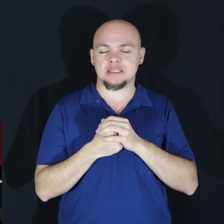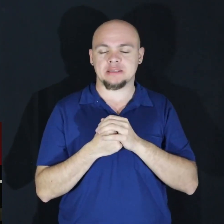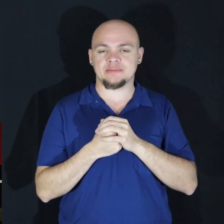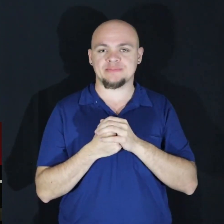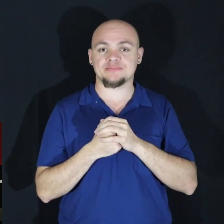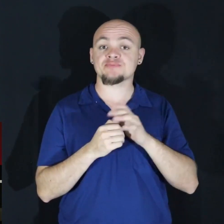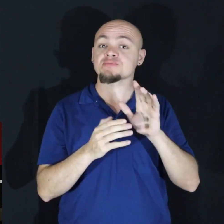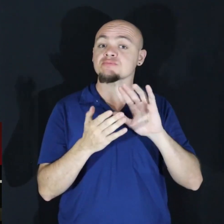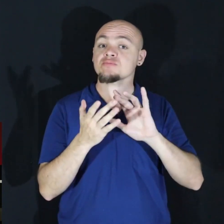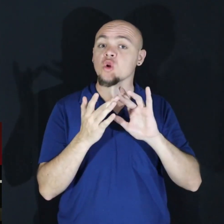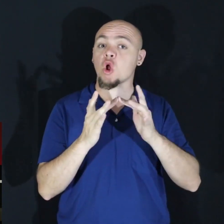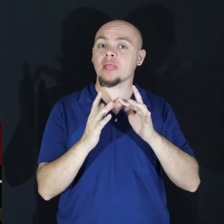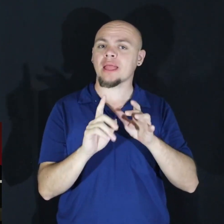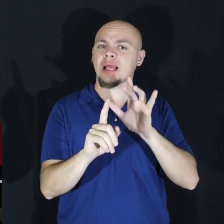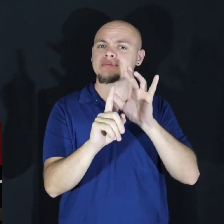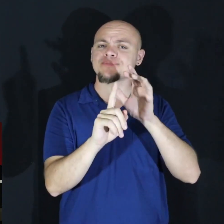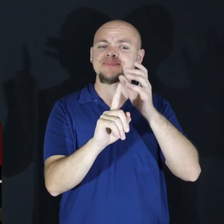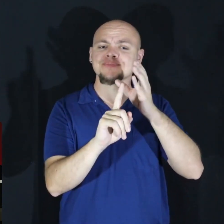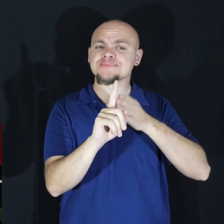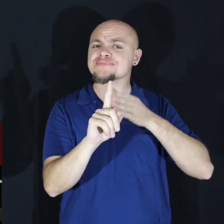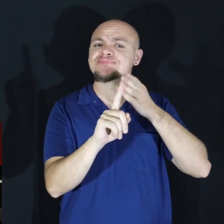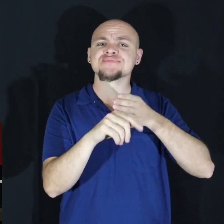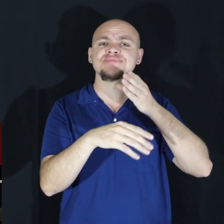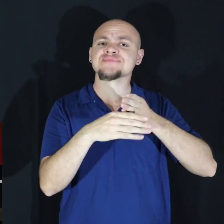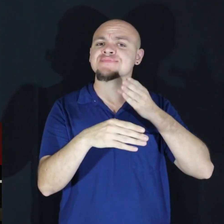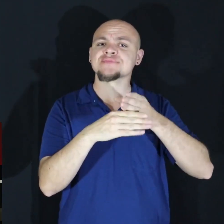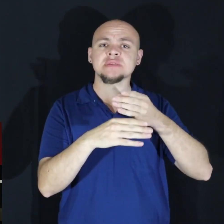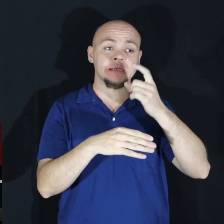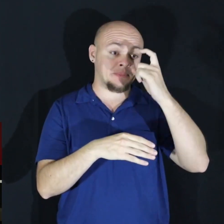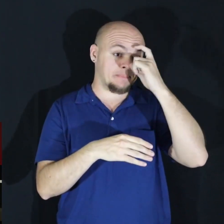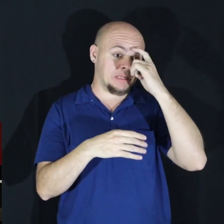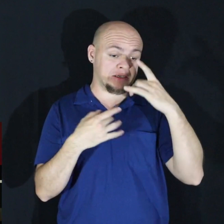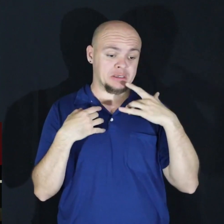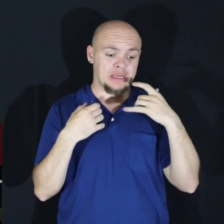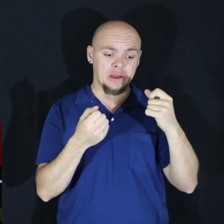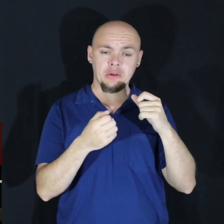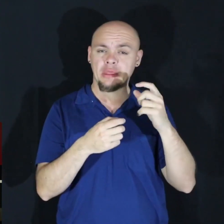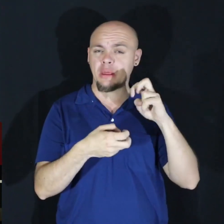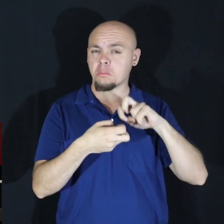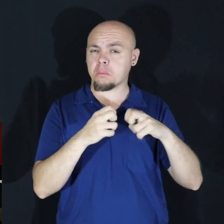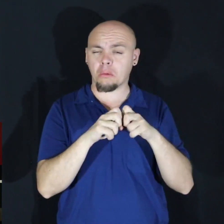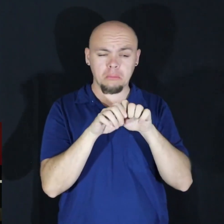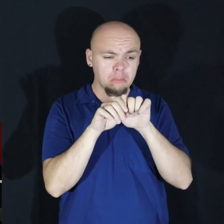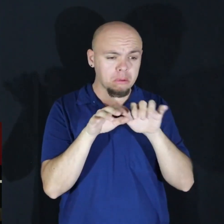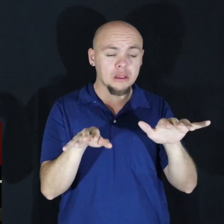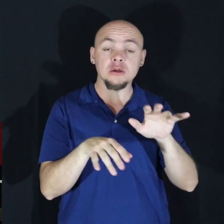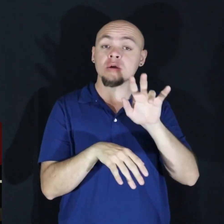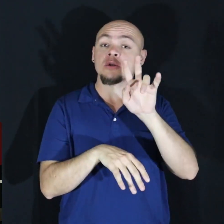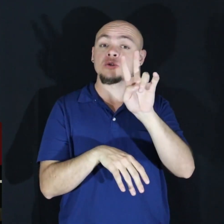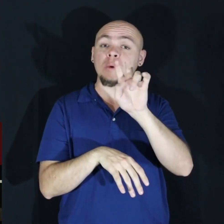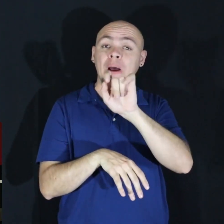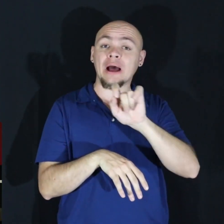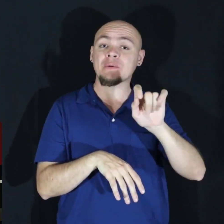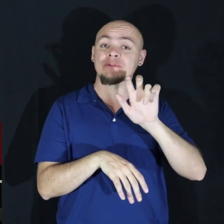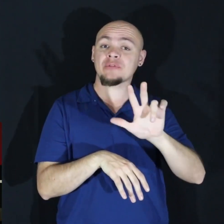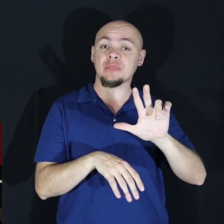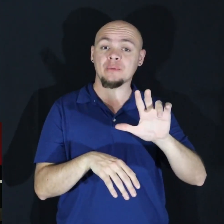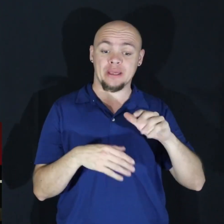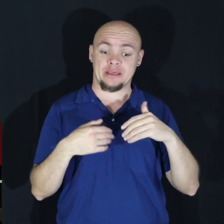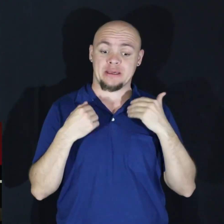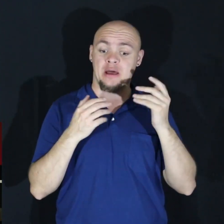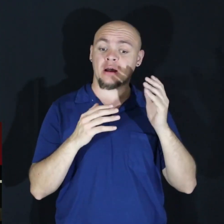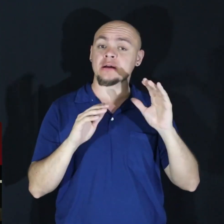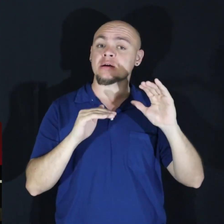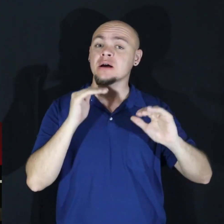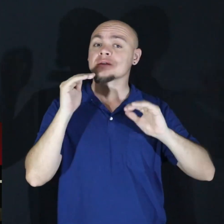Online harassment has turned into a mental health epidemic. 2/3 of young adults are harassed online.